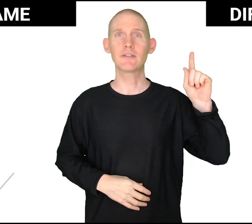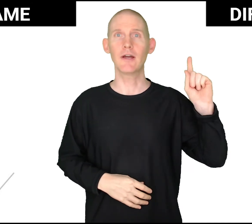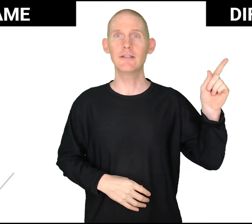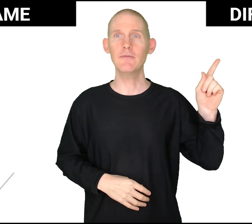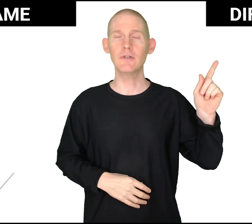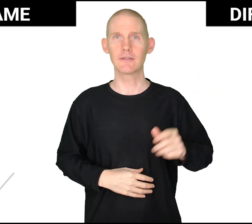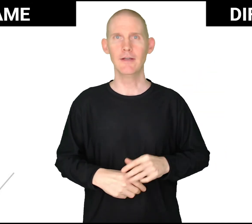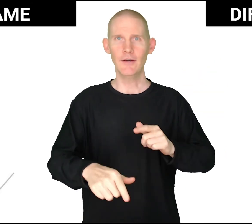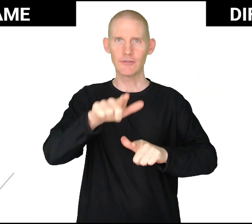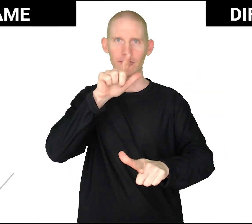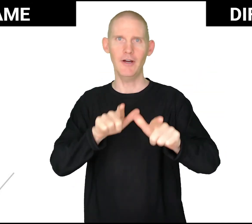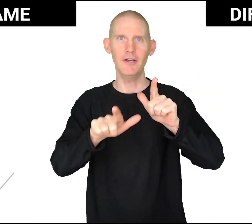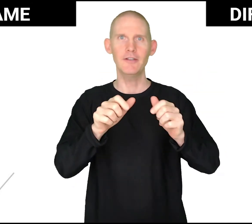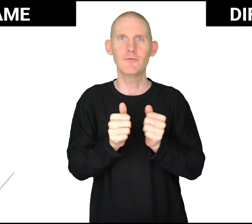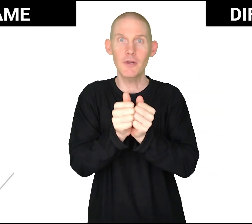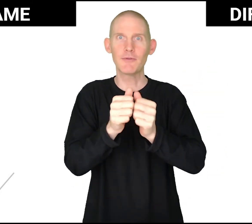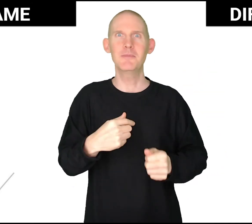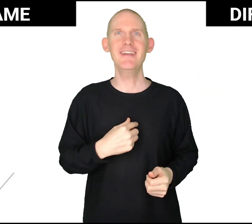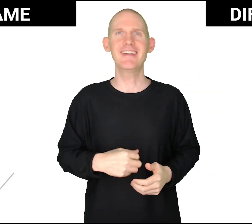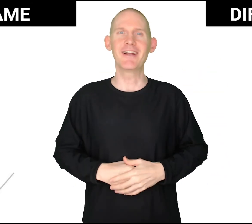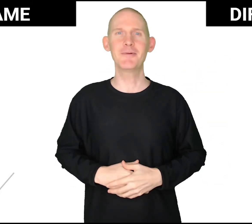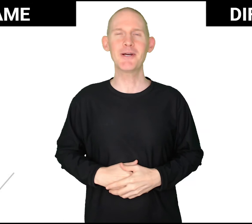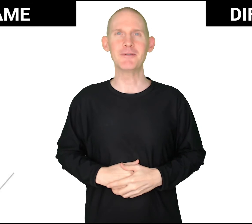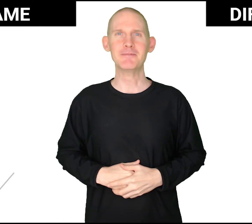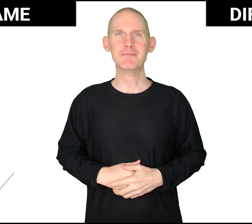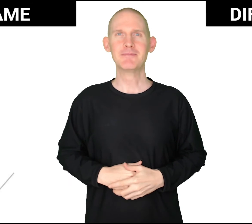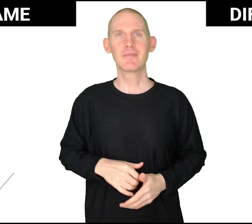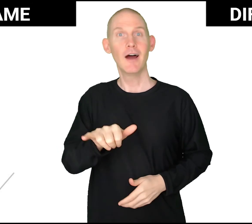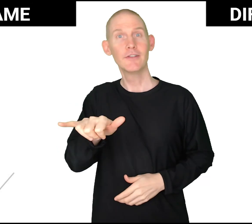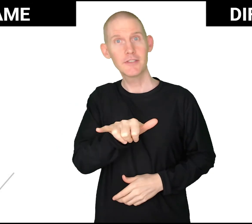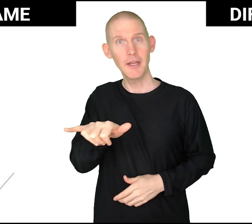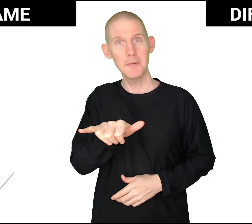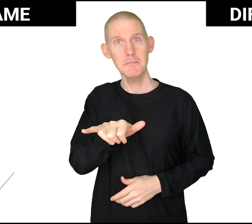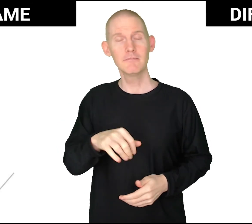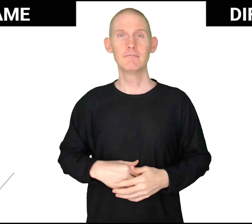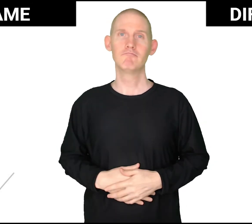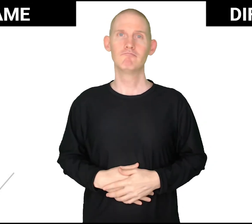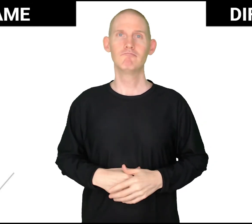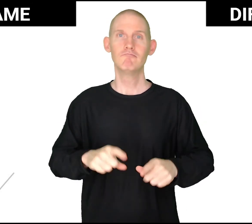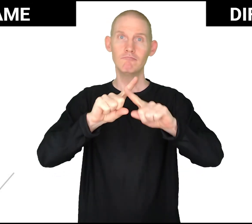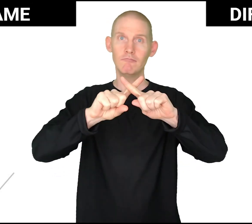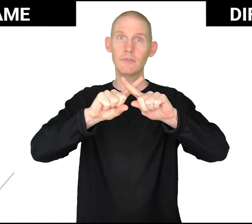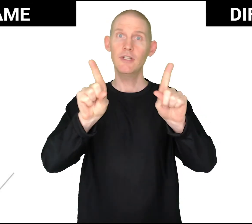sign different. Sign with me. Here we go. Same,